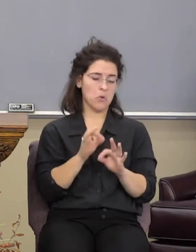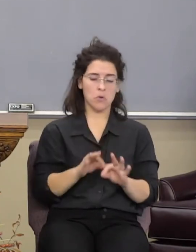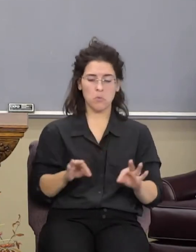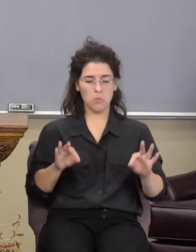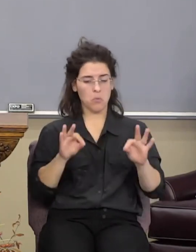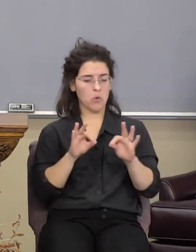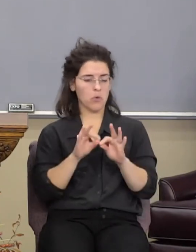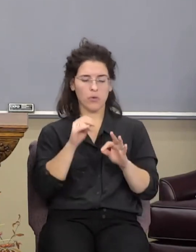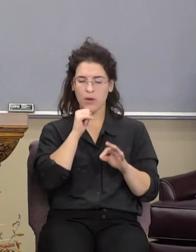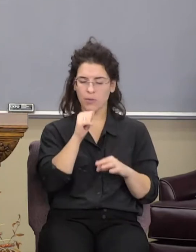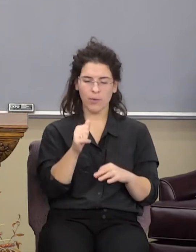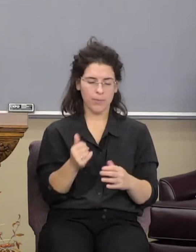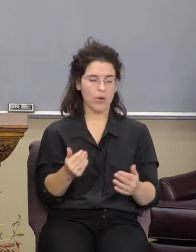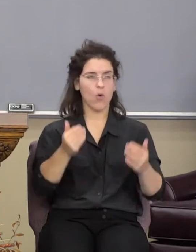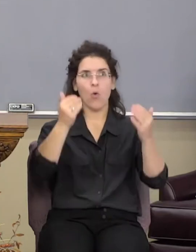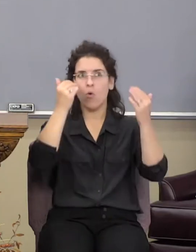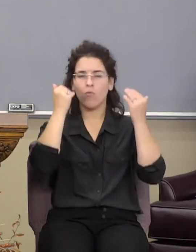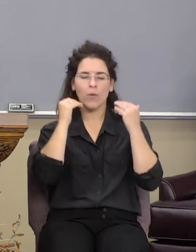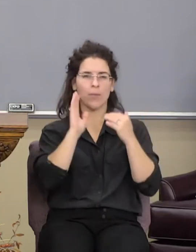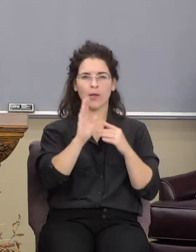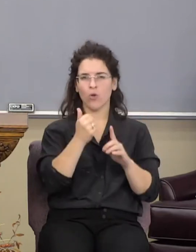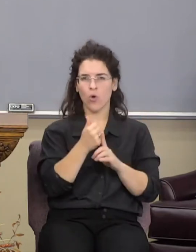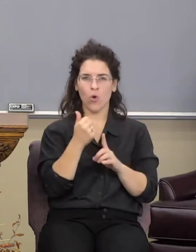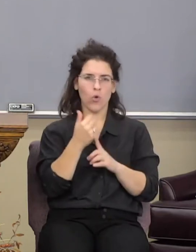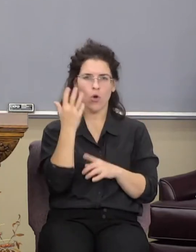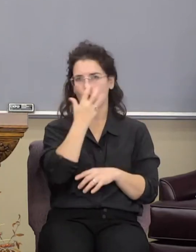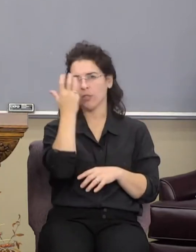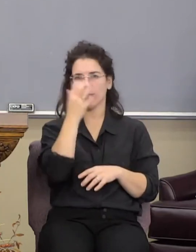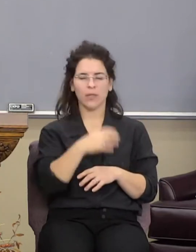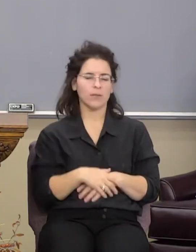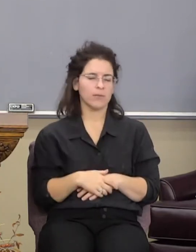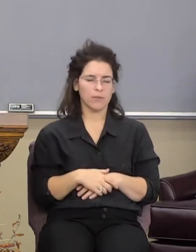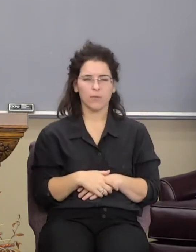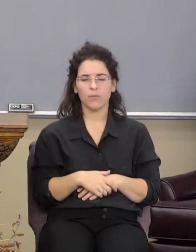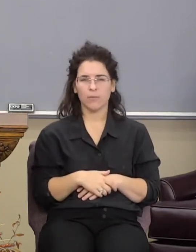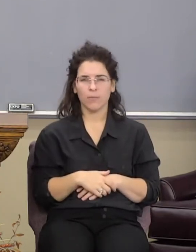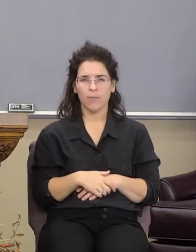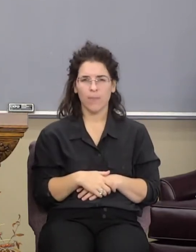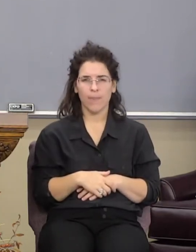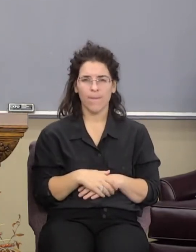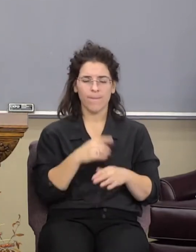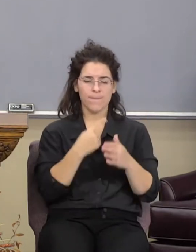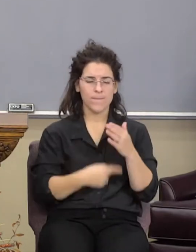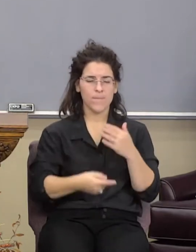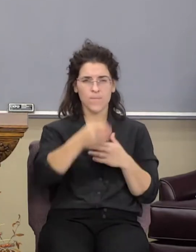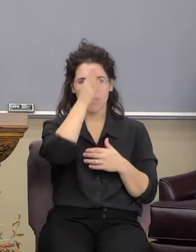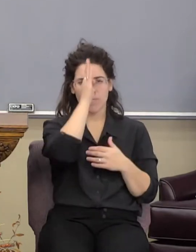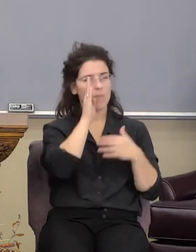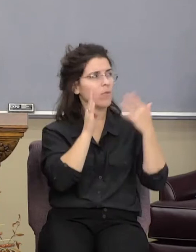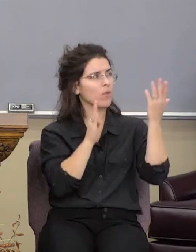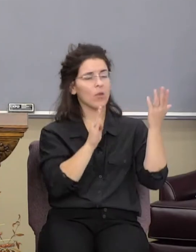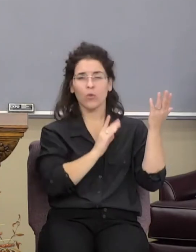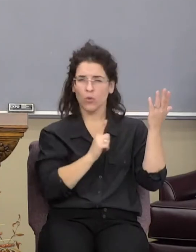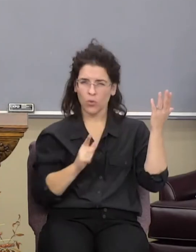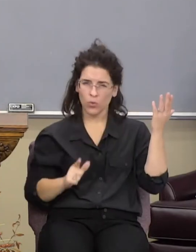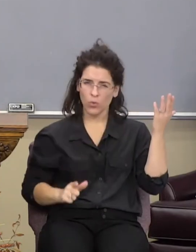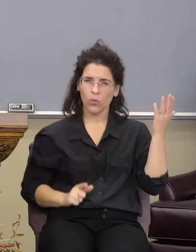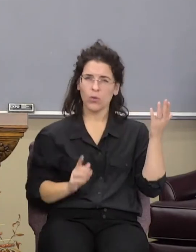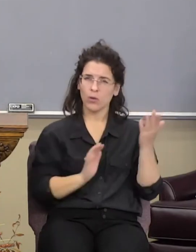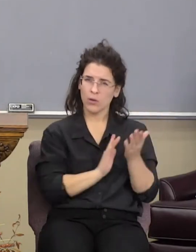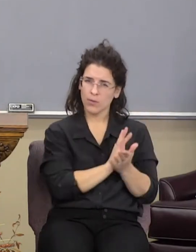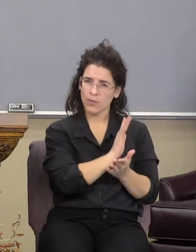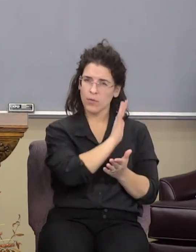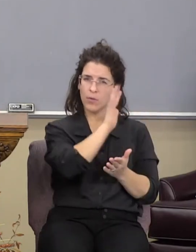You better not be overwhelmed by your own awesomeness. What God chooses, the Lord of